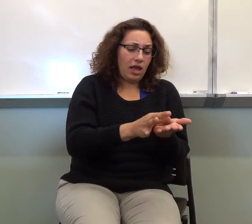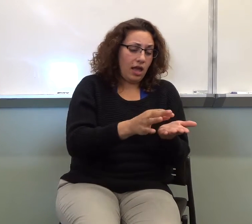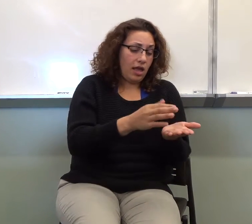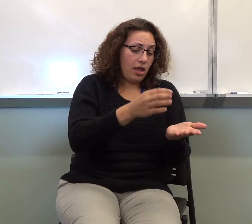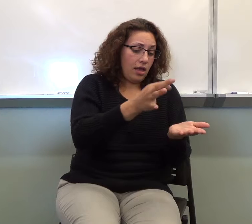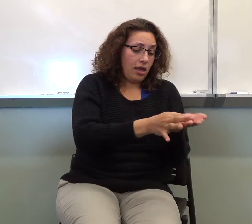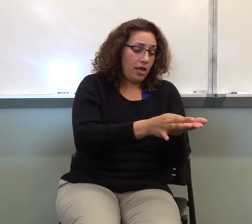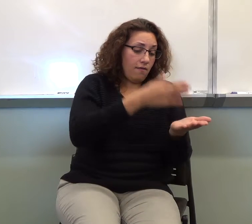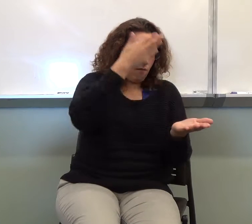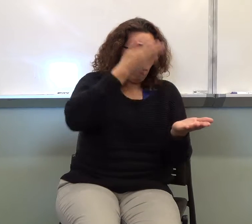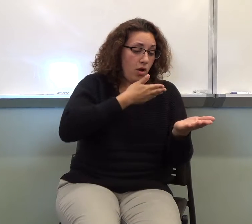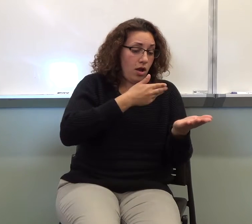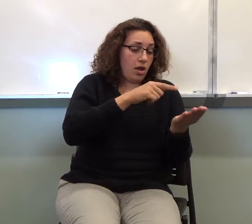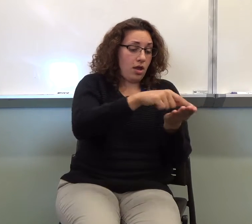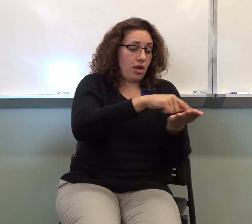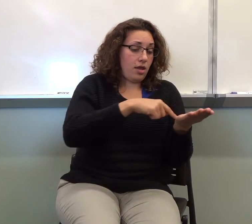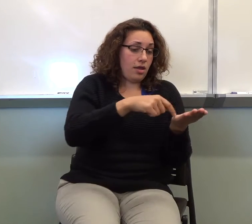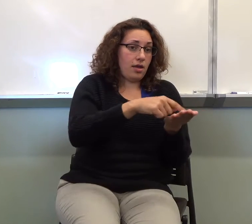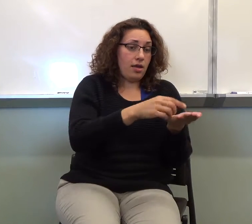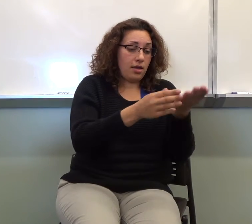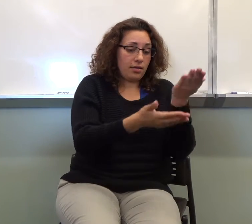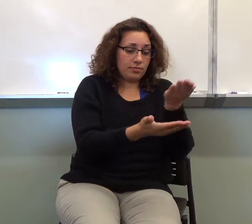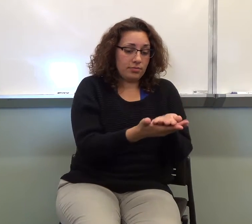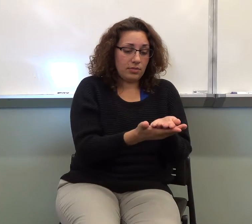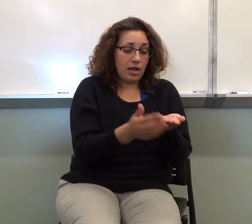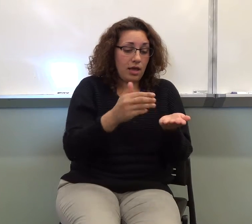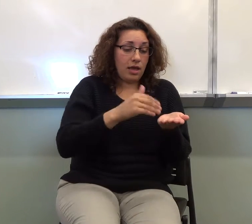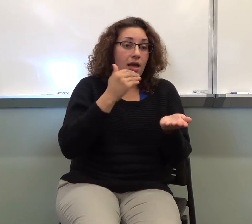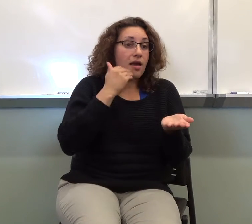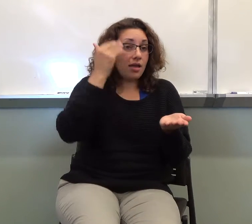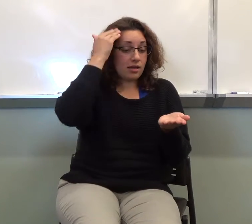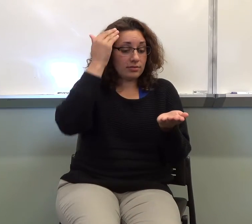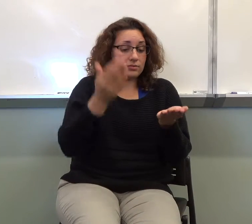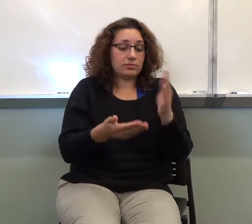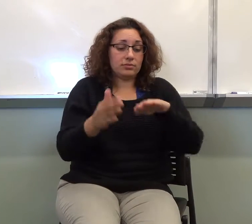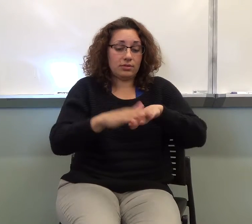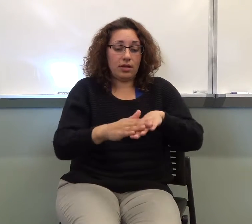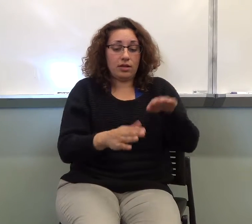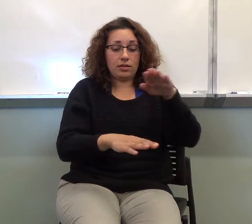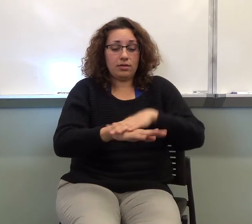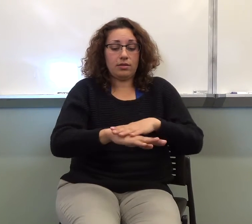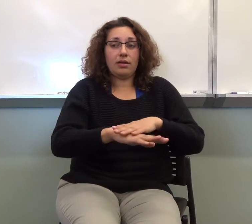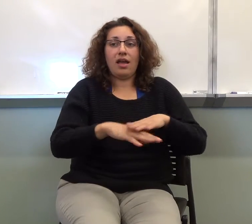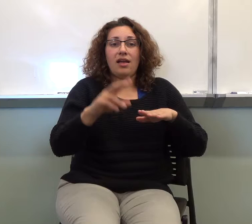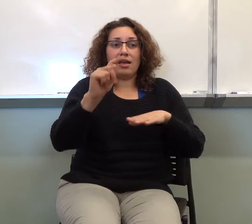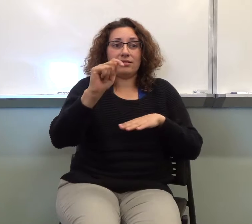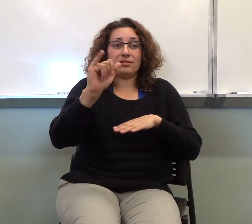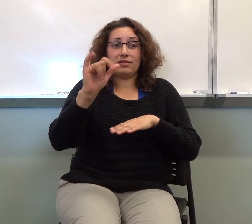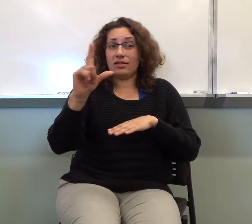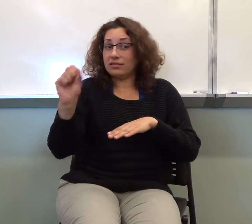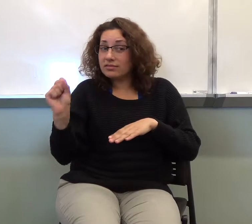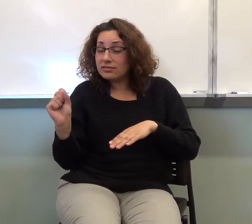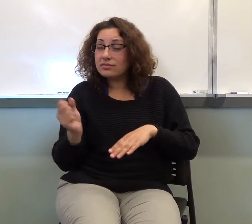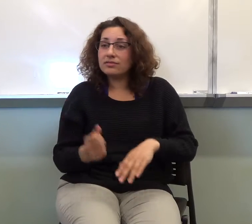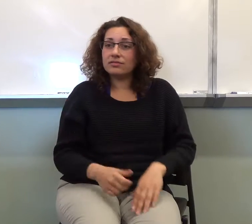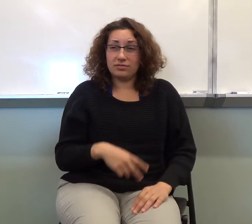Two things. Head and tails, right? One can fall on its side. That's the third. Have you ever seen that happen? Louis, has that ever happened